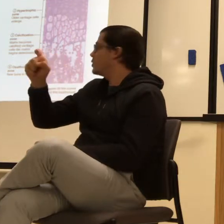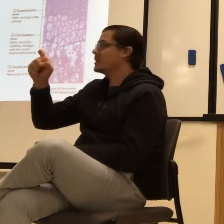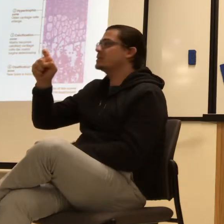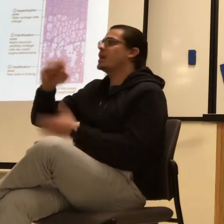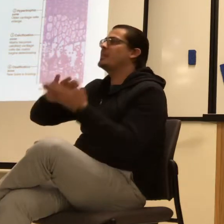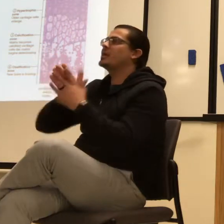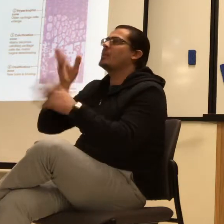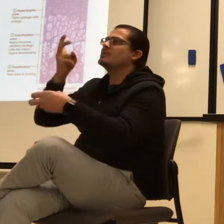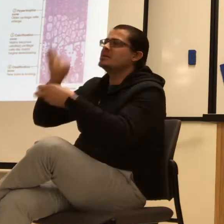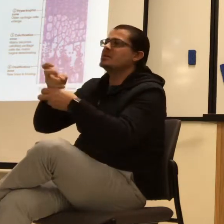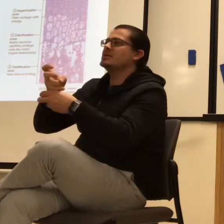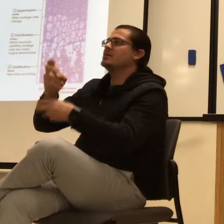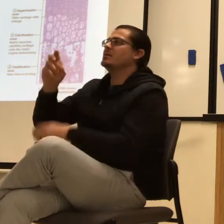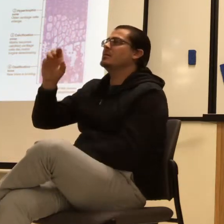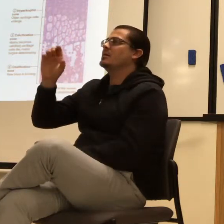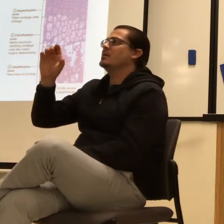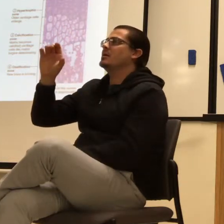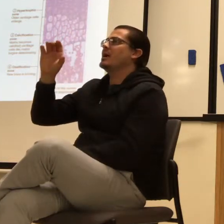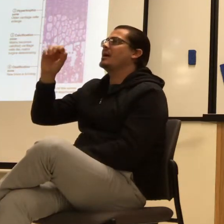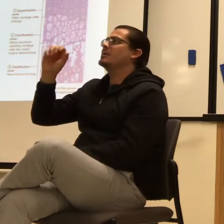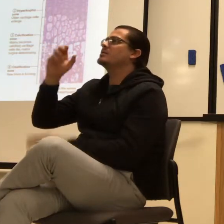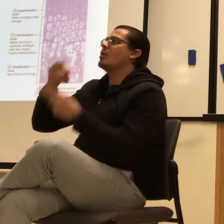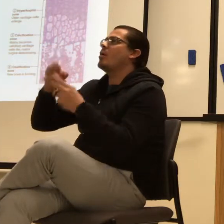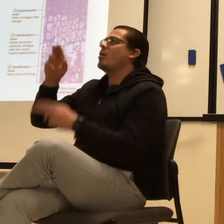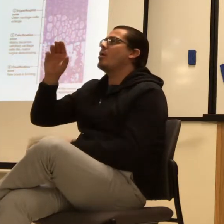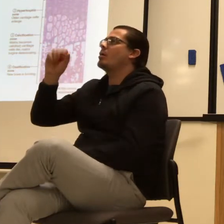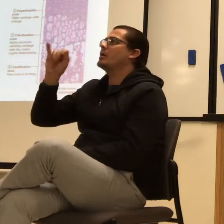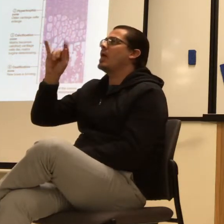Matrix calcifies,